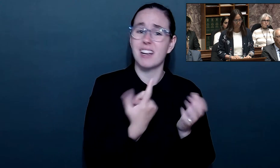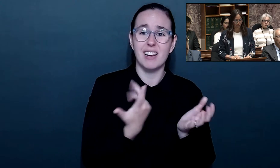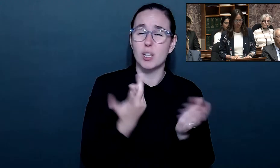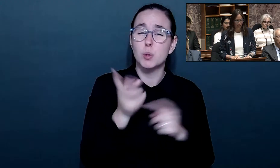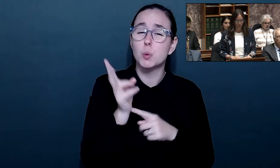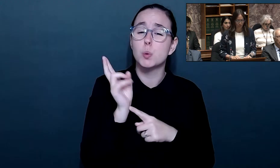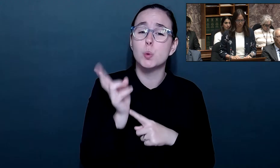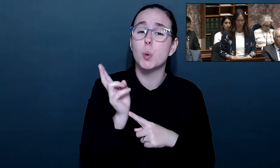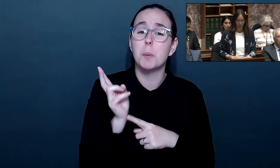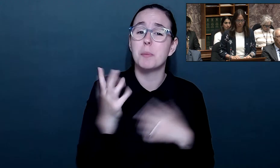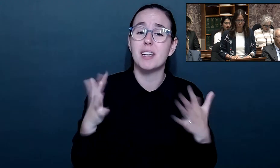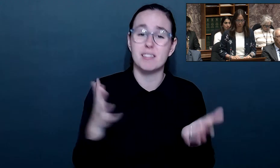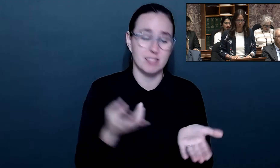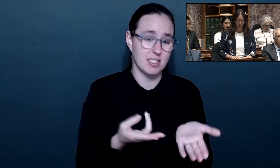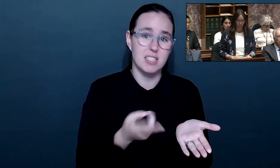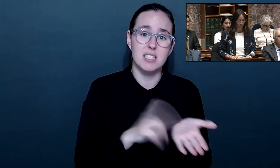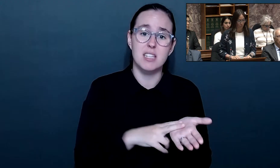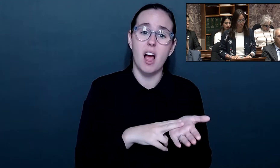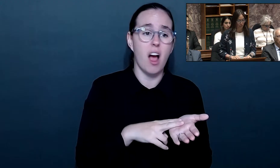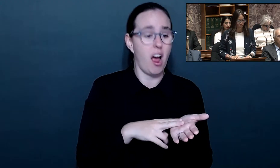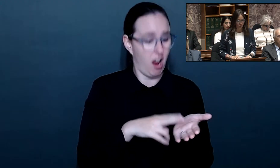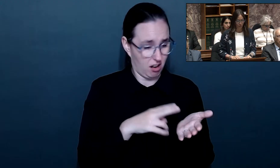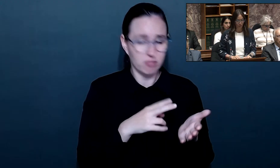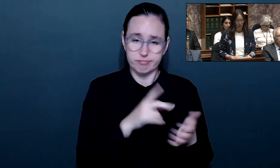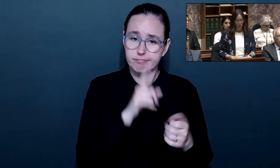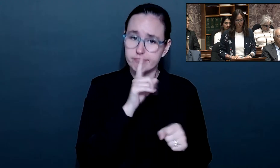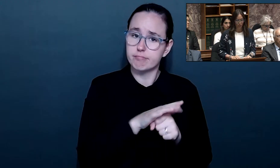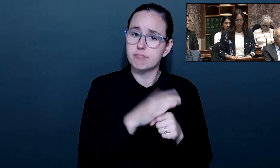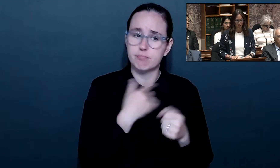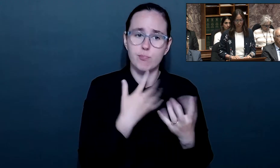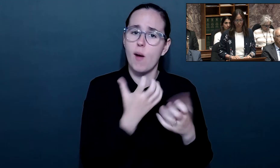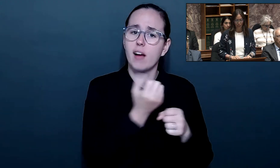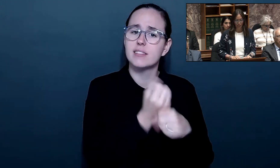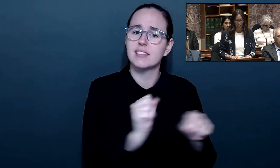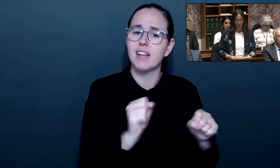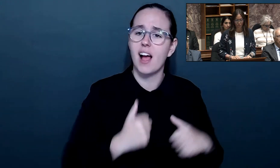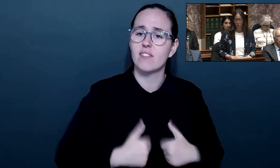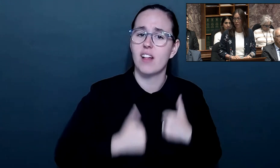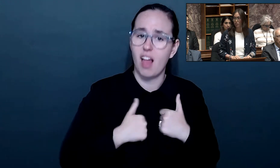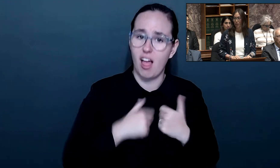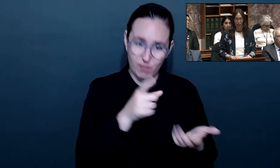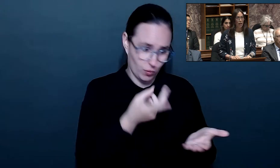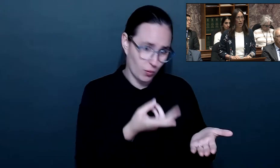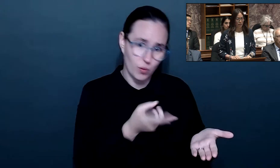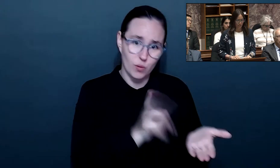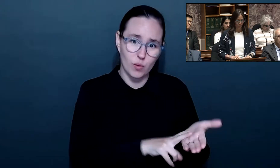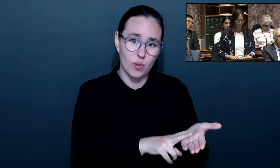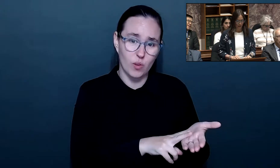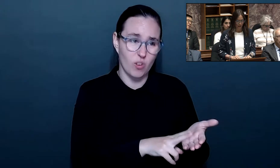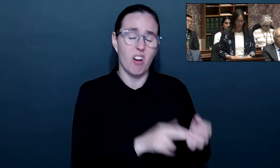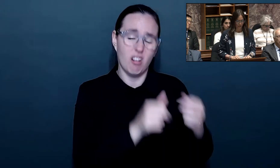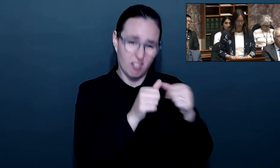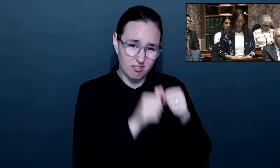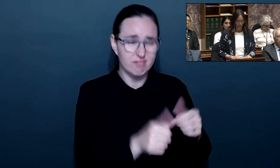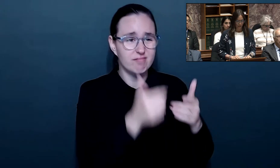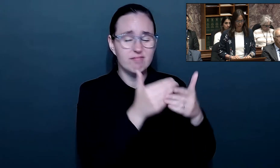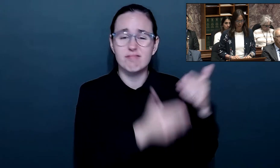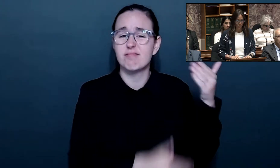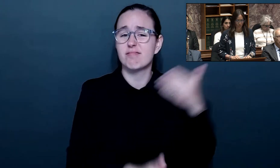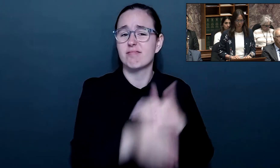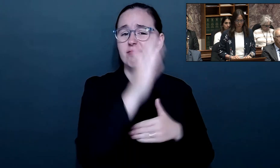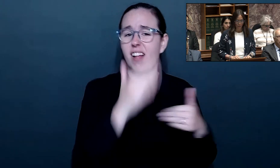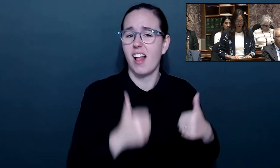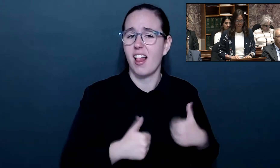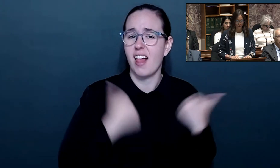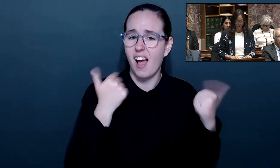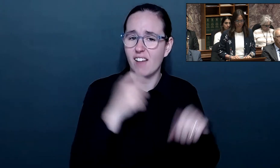elected members in the House, and together as British Columbians, we must ensure organ donation continues to enrich and save lives. To